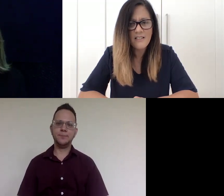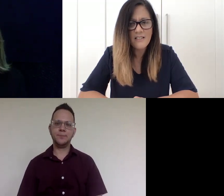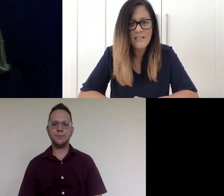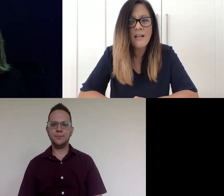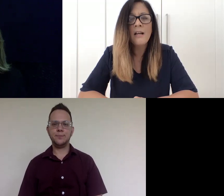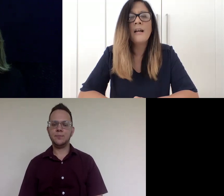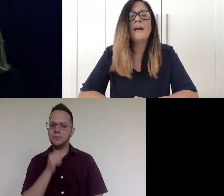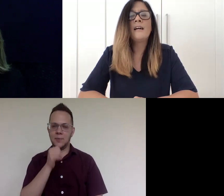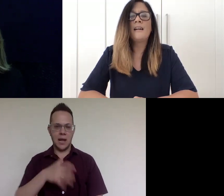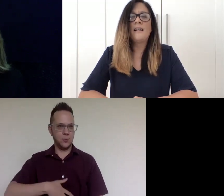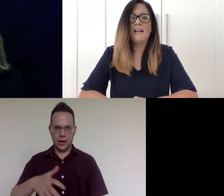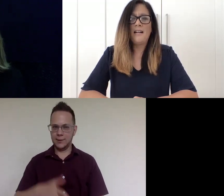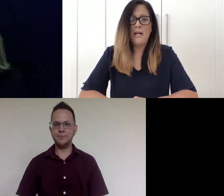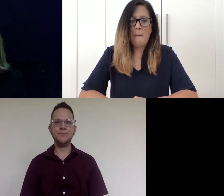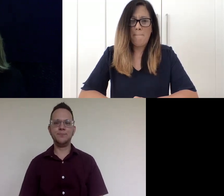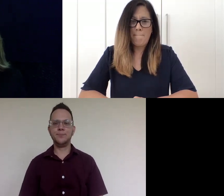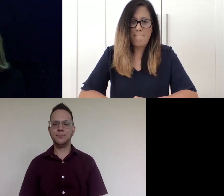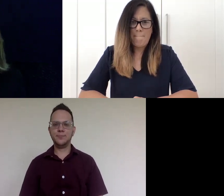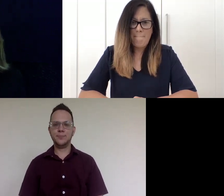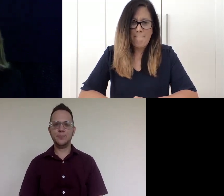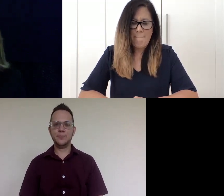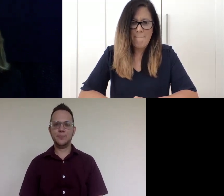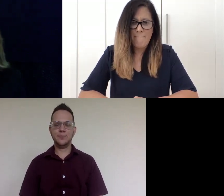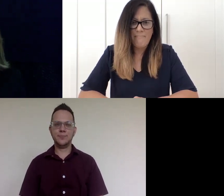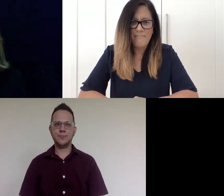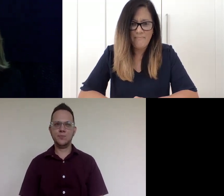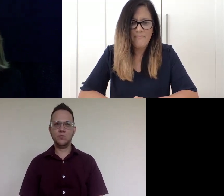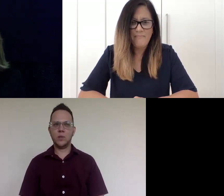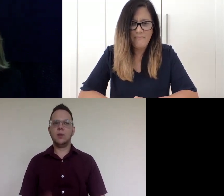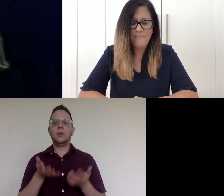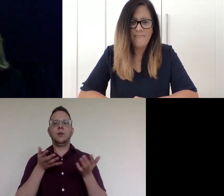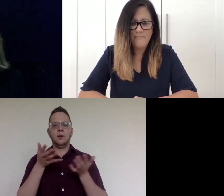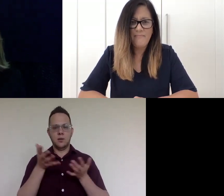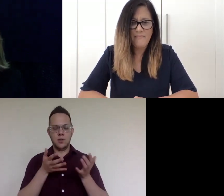She did have an IUD. She was definitely not pregnant.